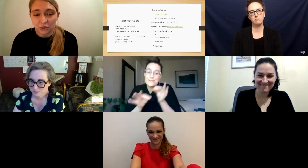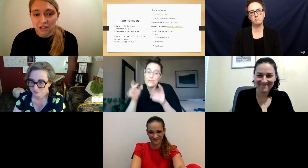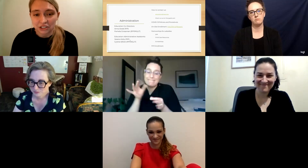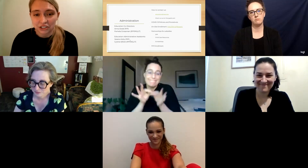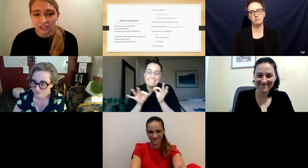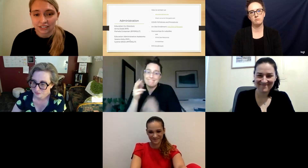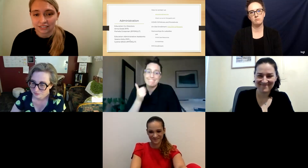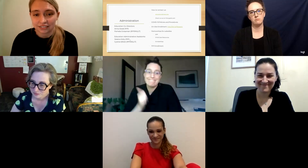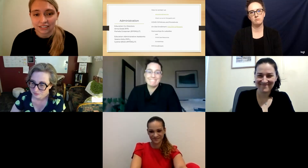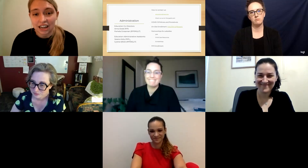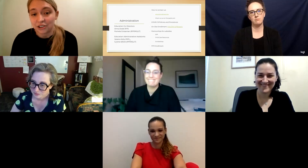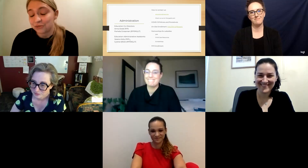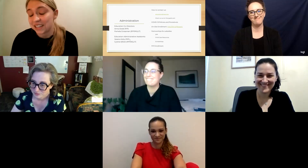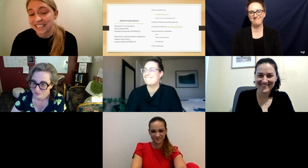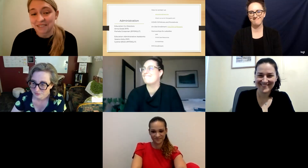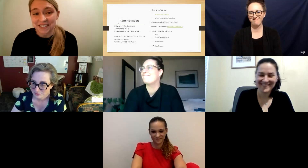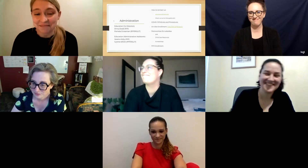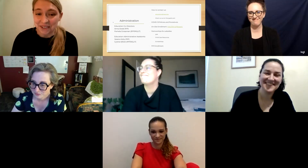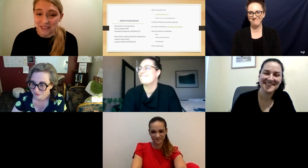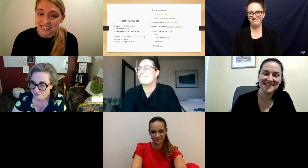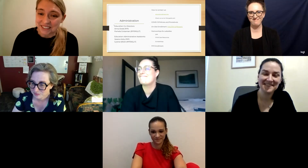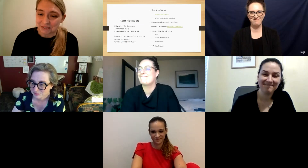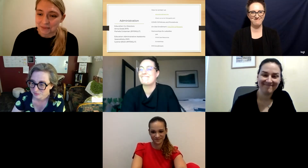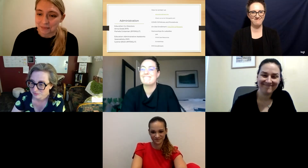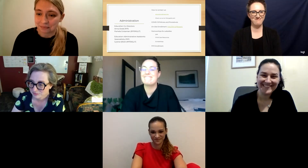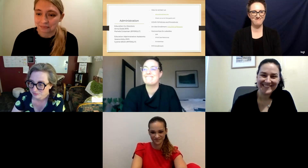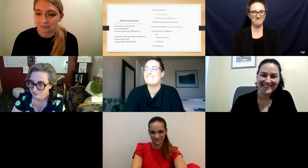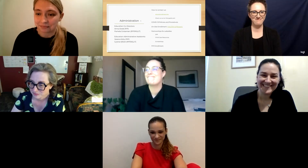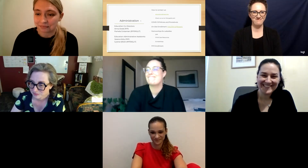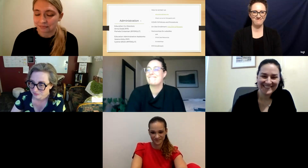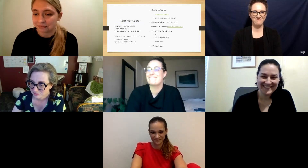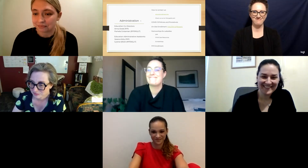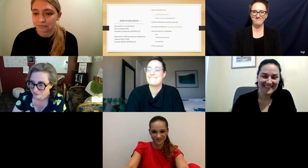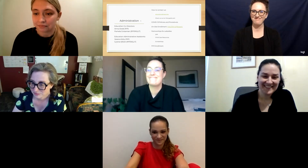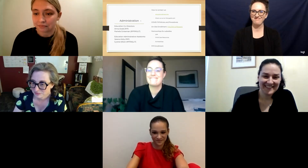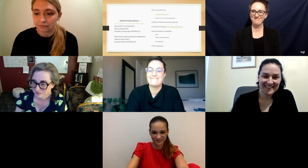Thank you so much. And I just wanted to keep it simple. Thank you.